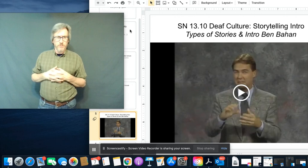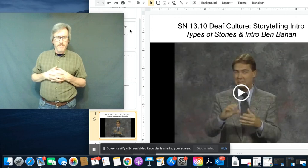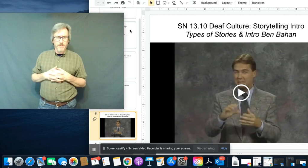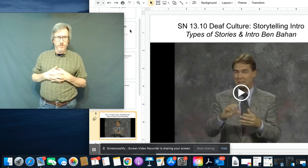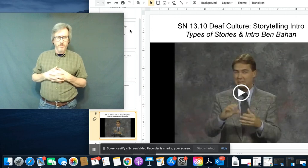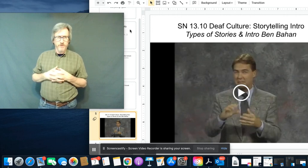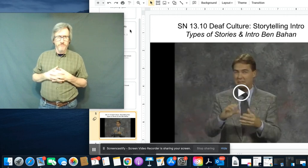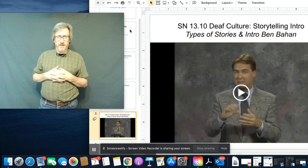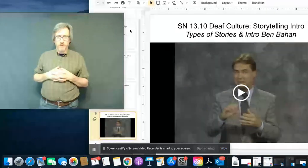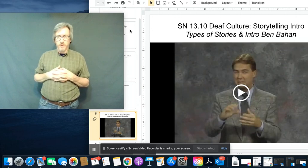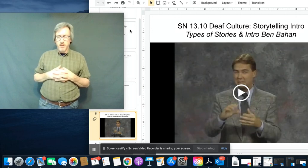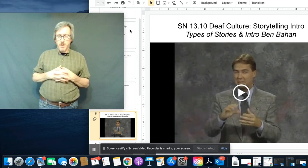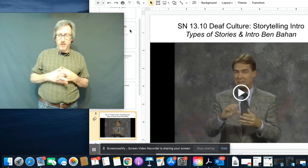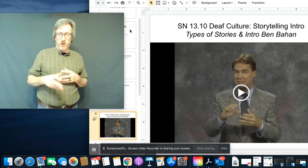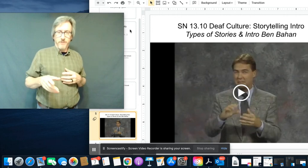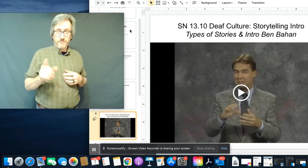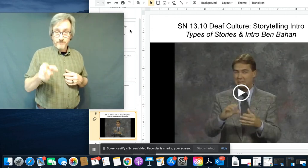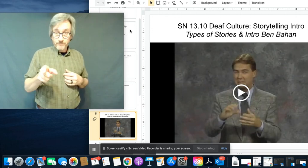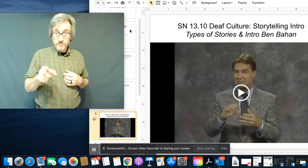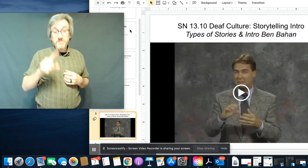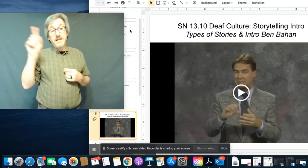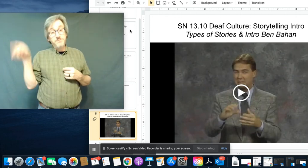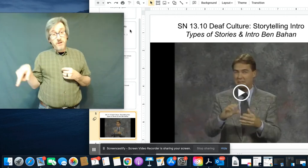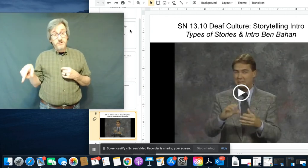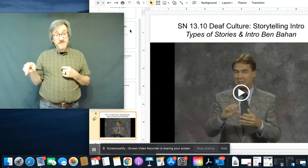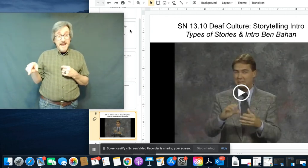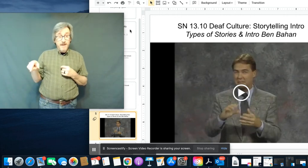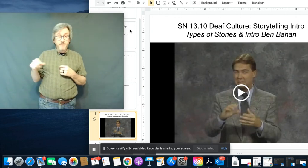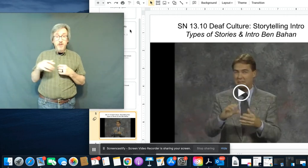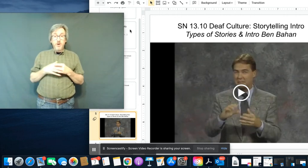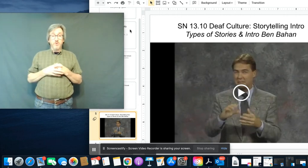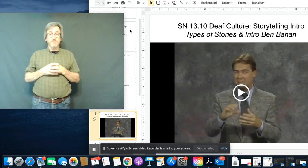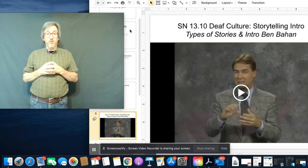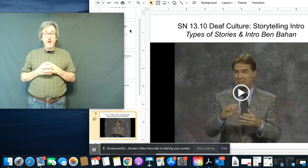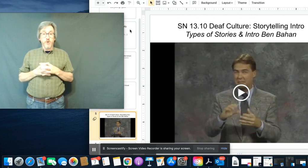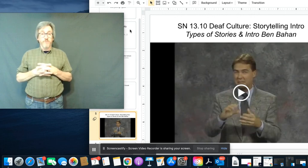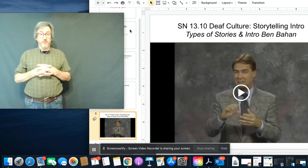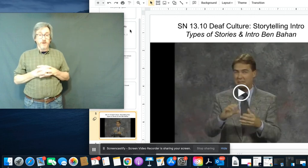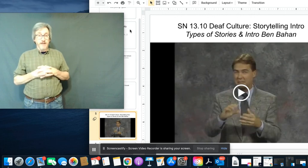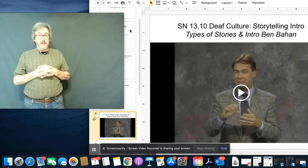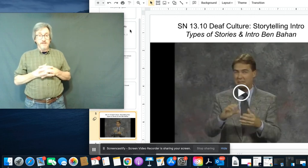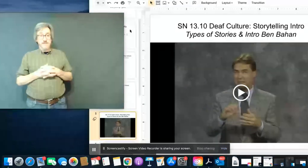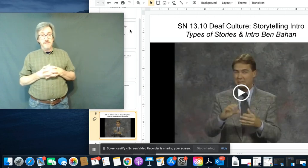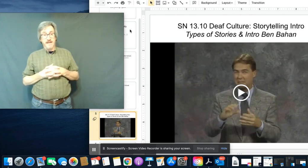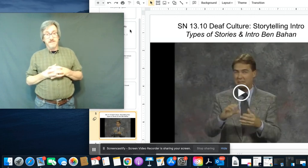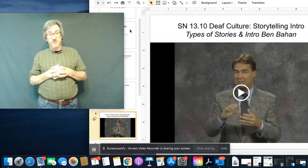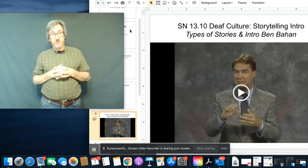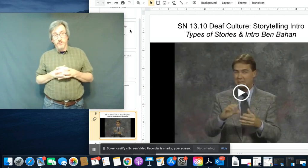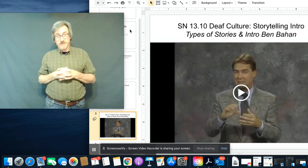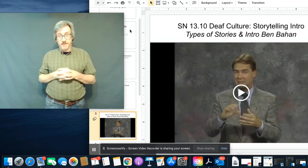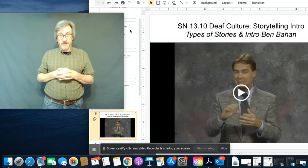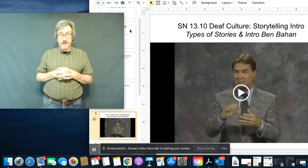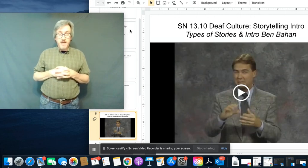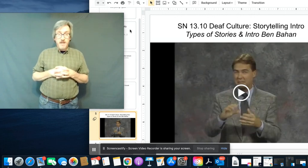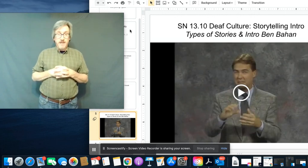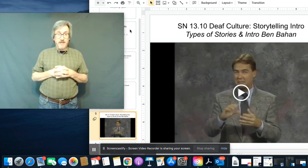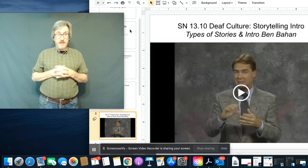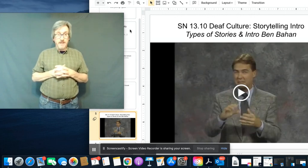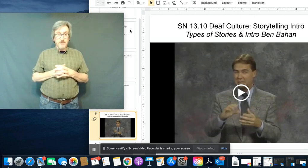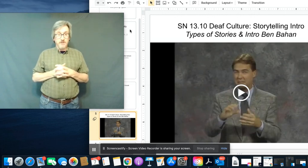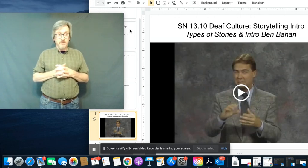or a rabbit hole you can follow along. His brother Sam was more known for his ASL storytelling.